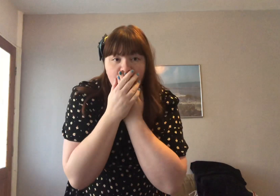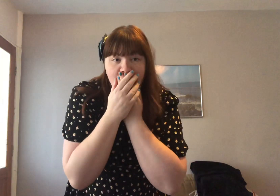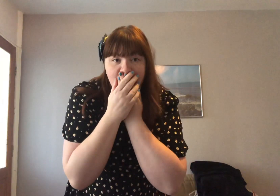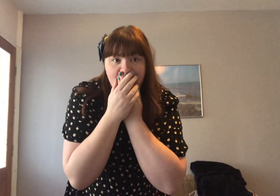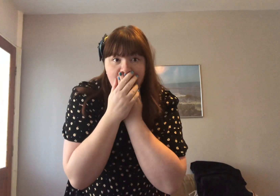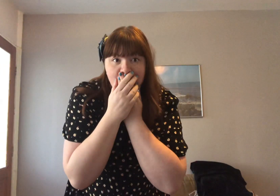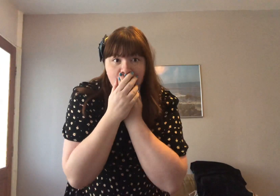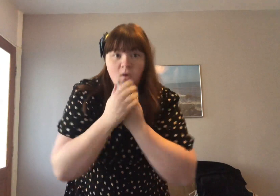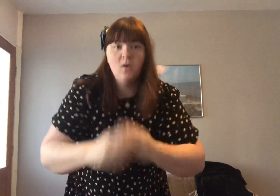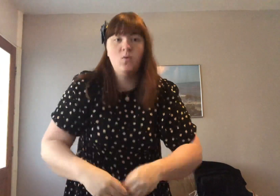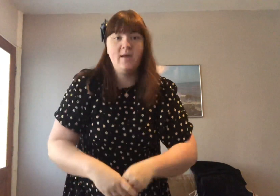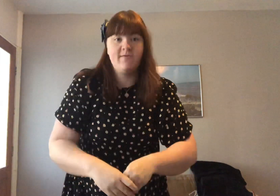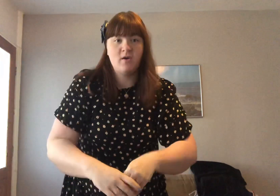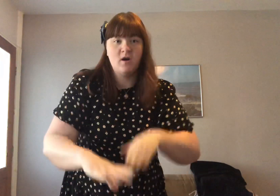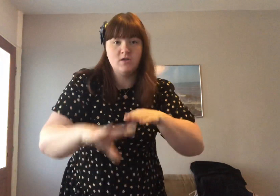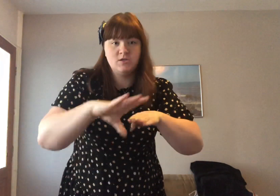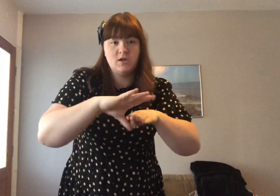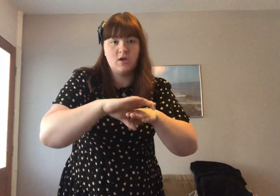no, we've got to.